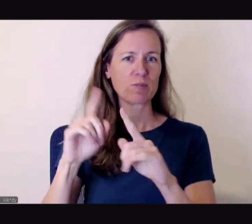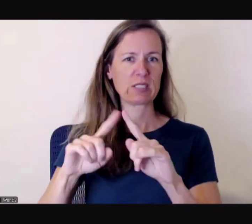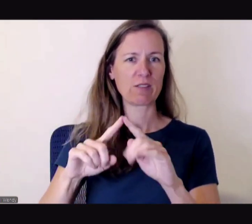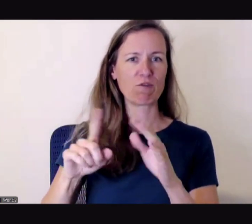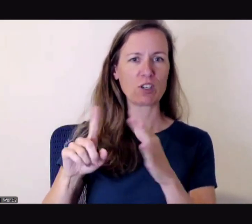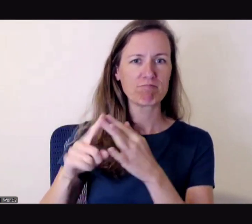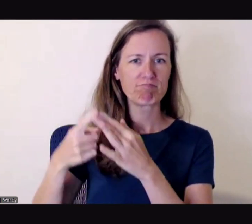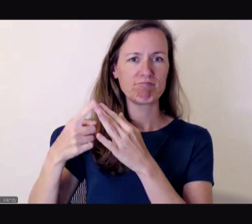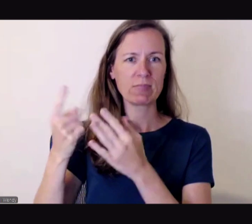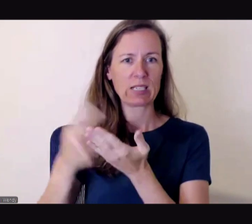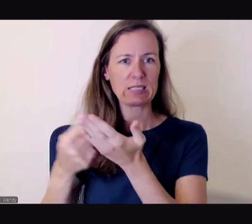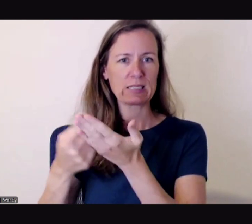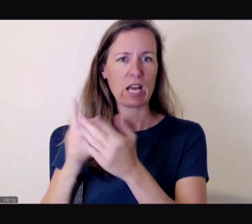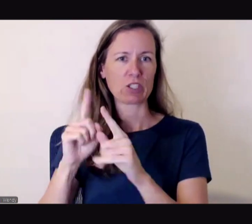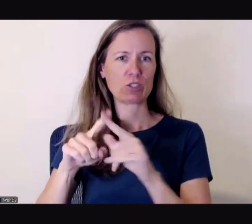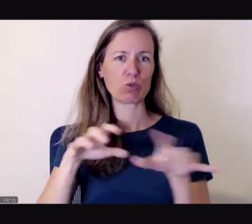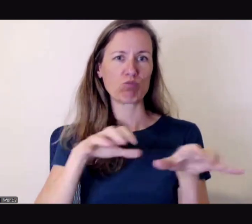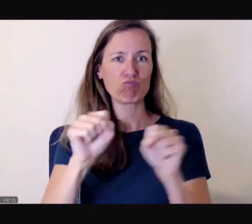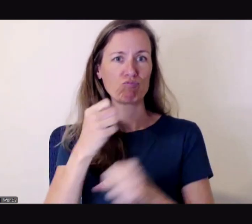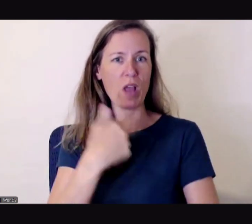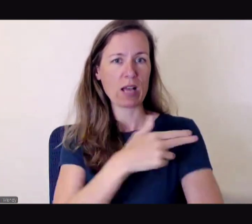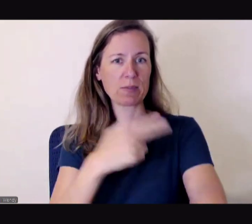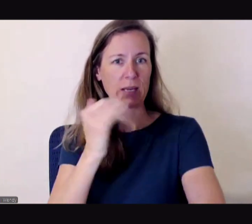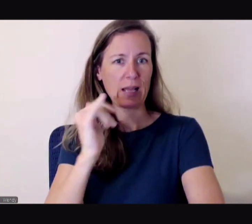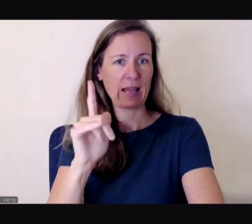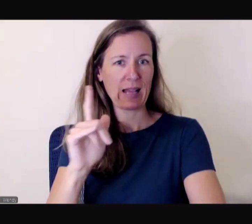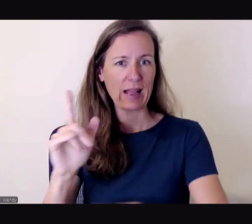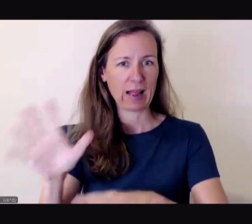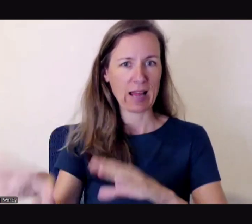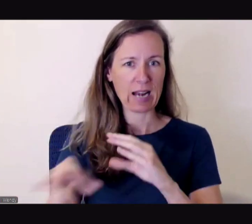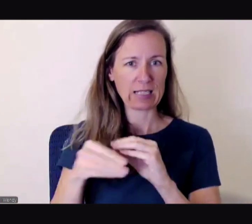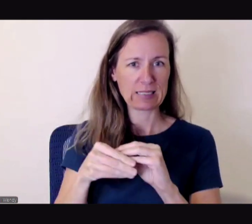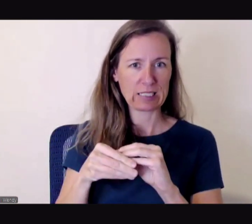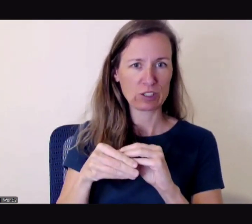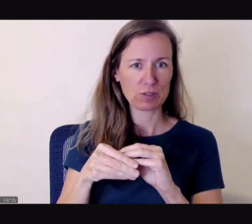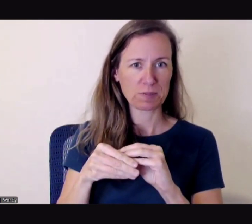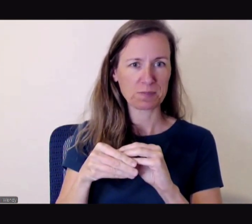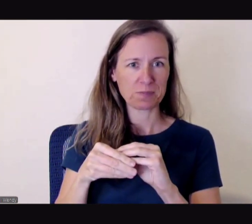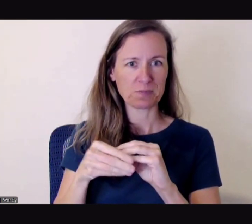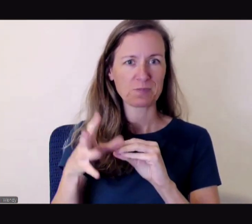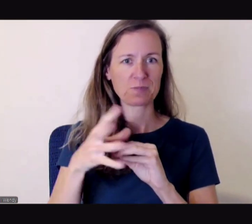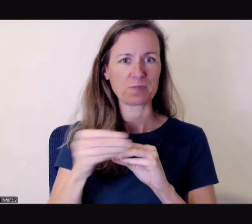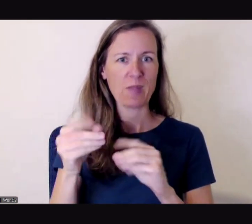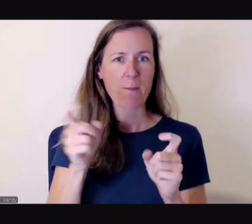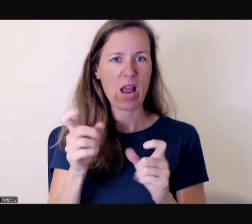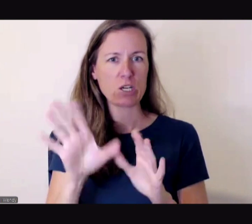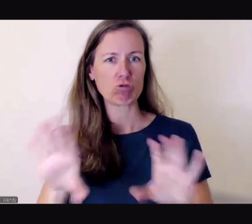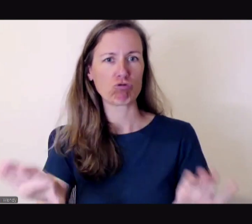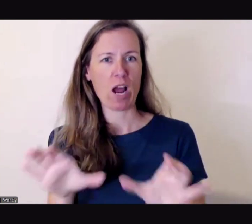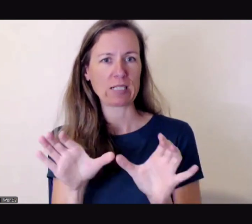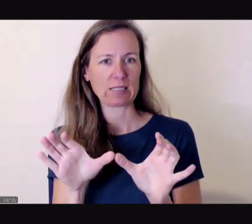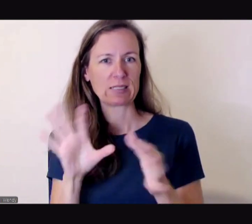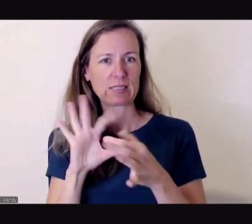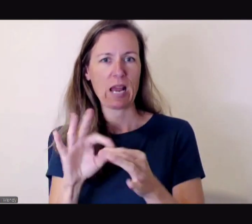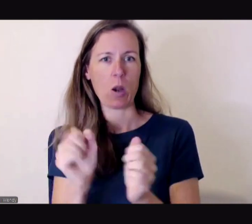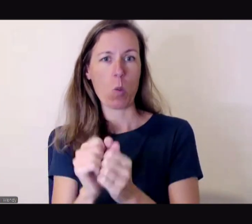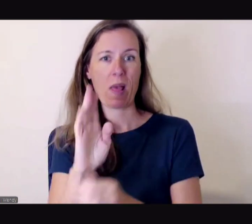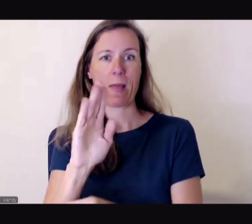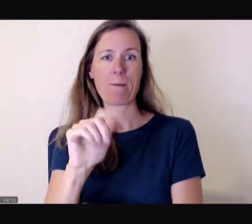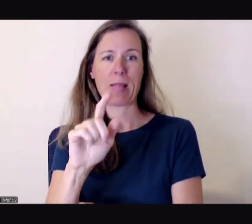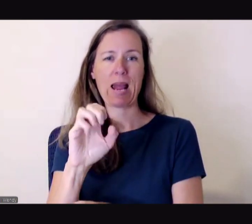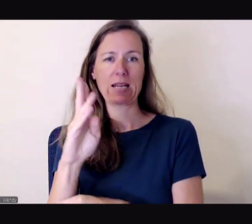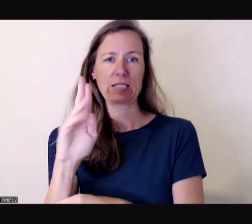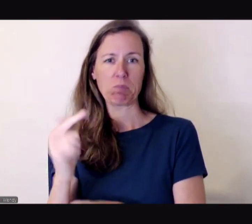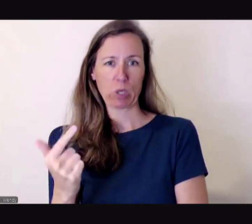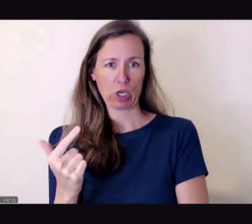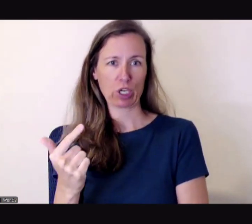the annexation. Given this and the outgoing council's unanimous resolution to keep property taxes at the same level in the coming fiscal year, this